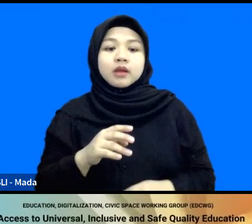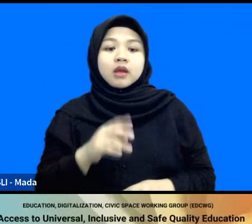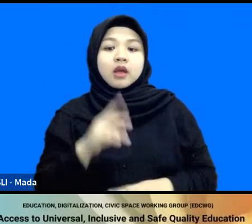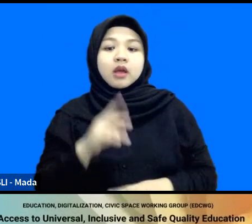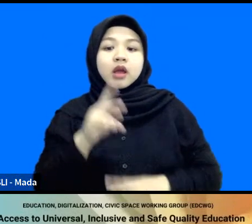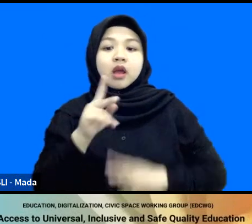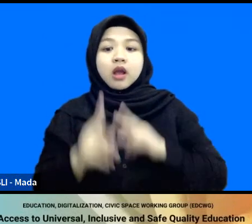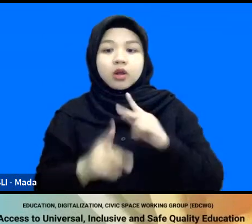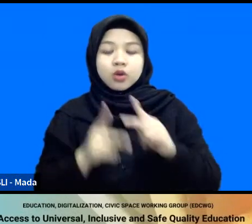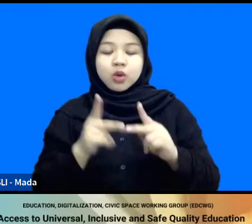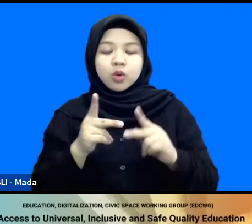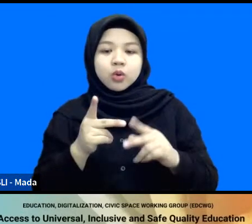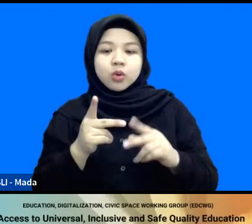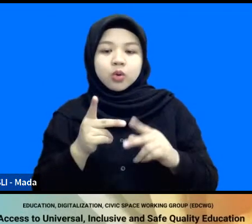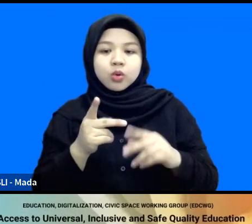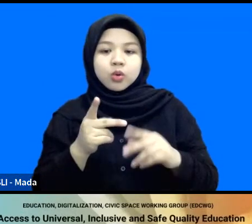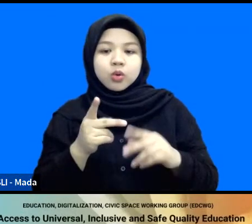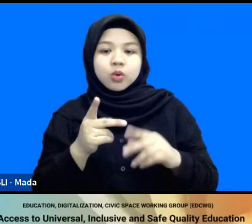children's learning.